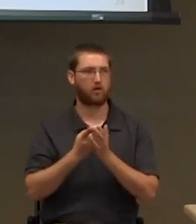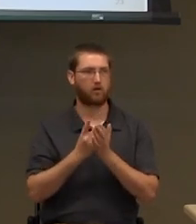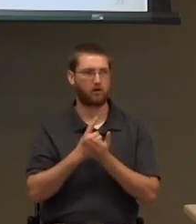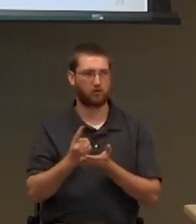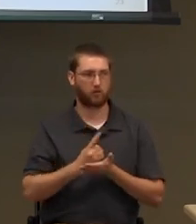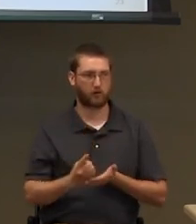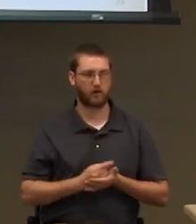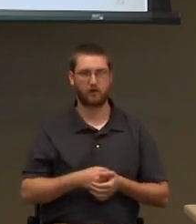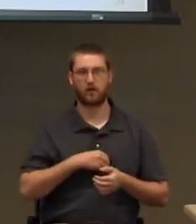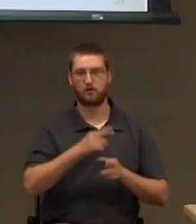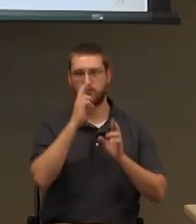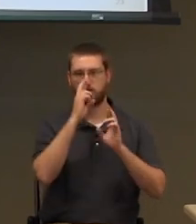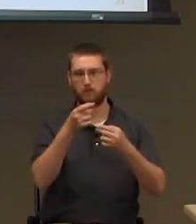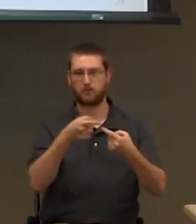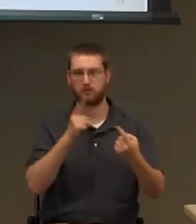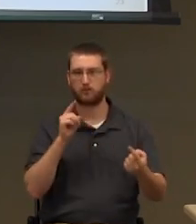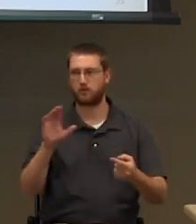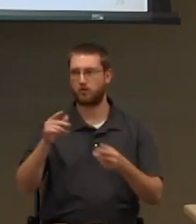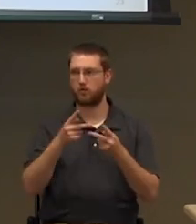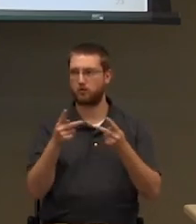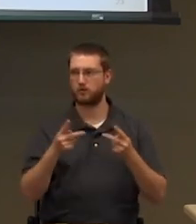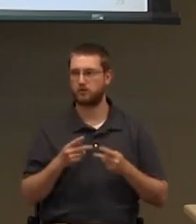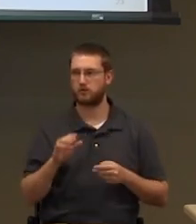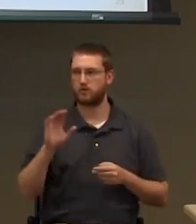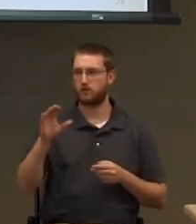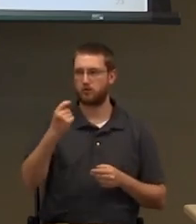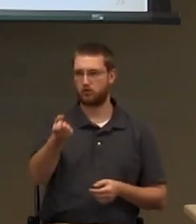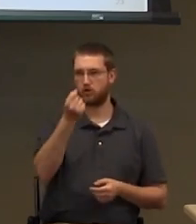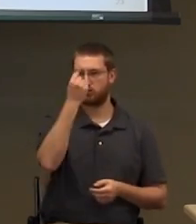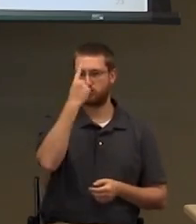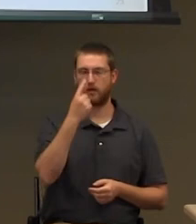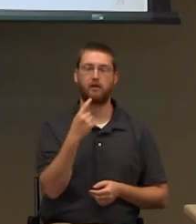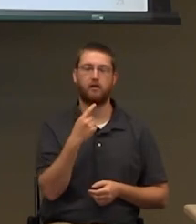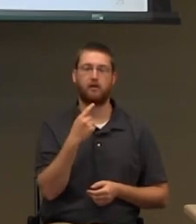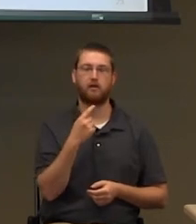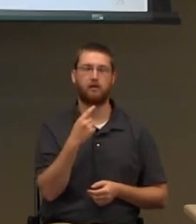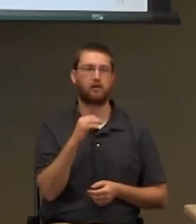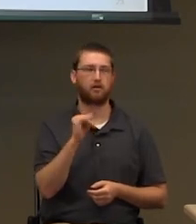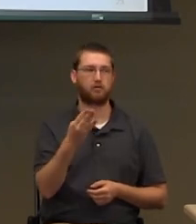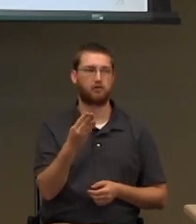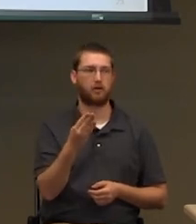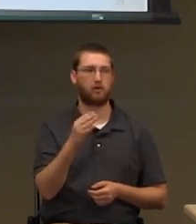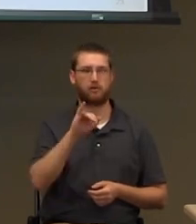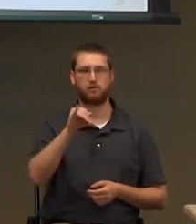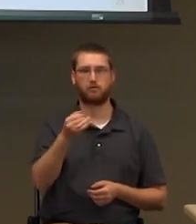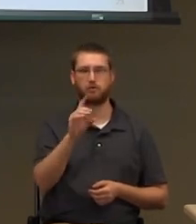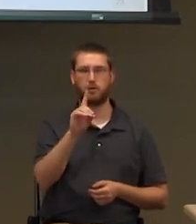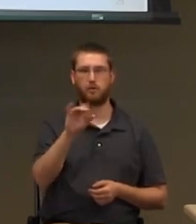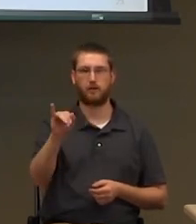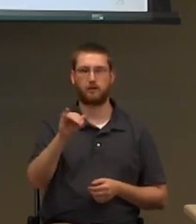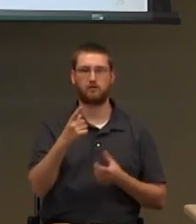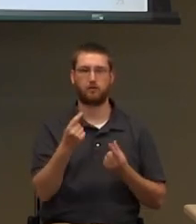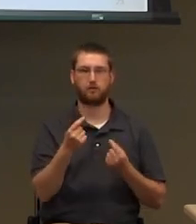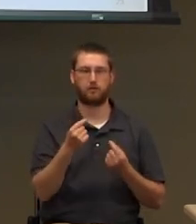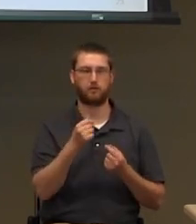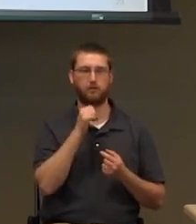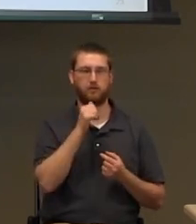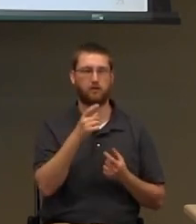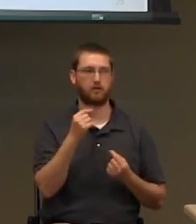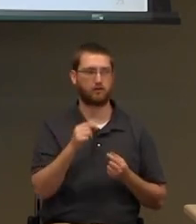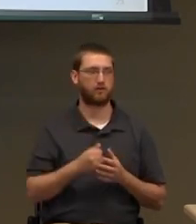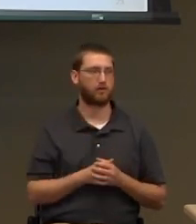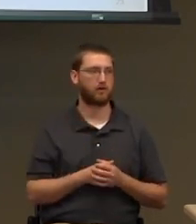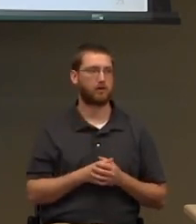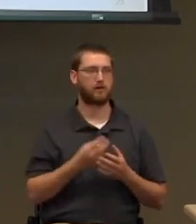And I can respectfully disagree with your position and your take on a job that his performance doesn't do. I see a lot